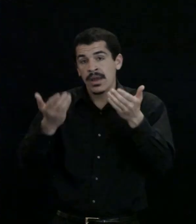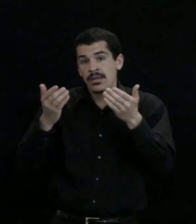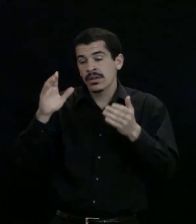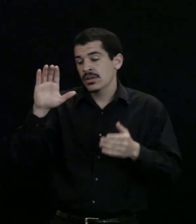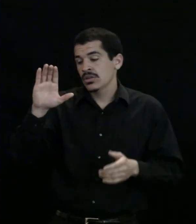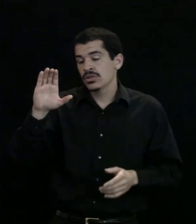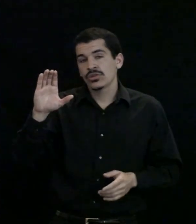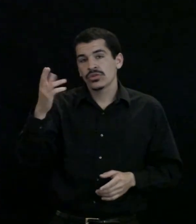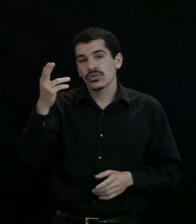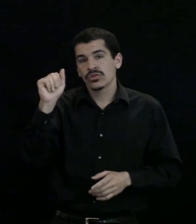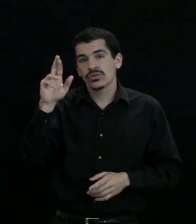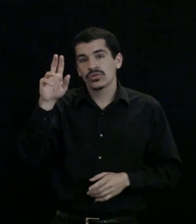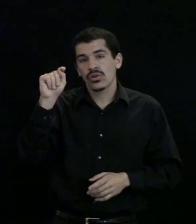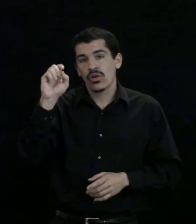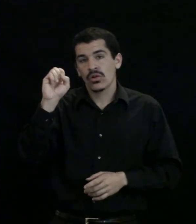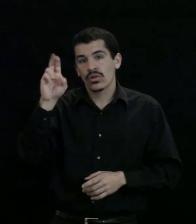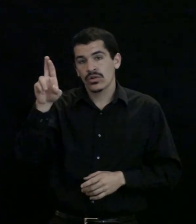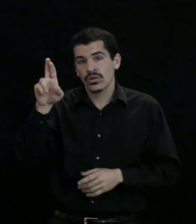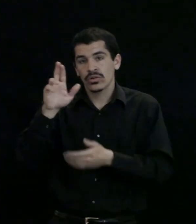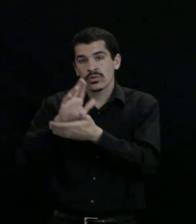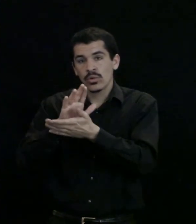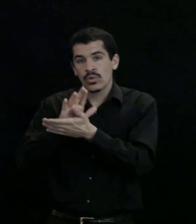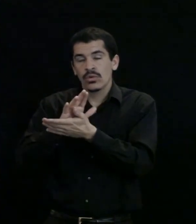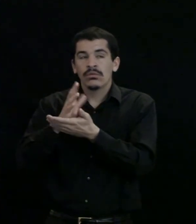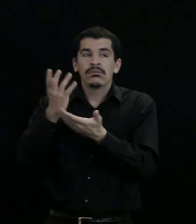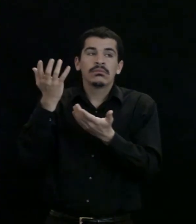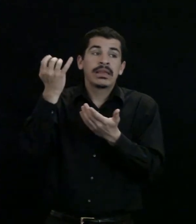school like ASLA.